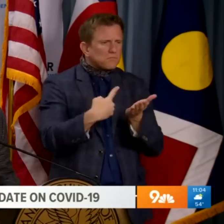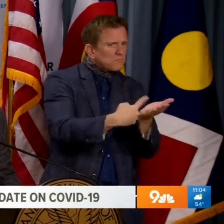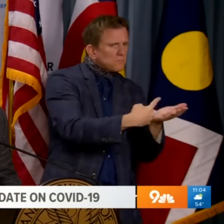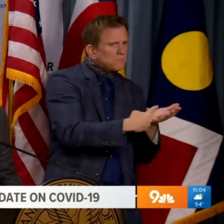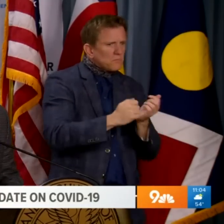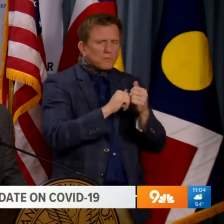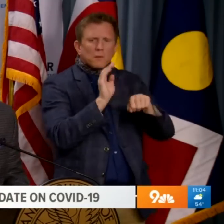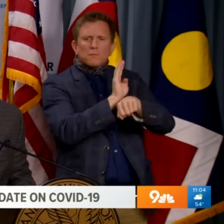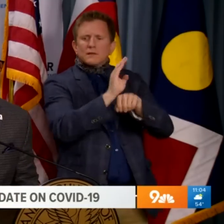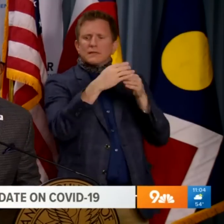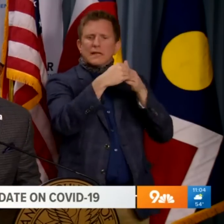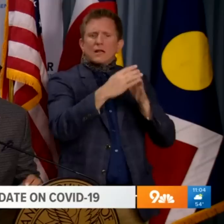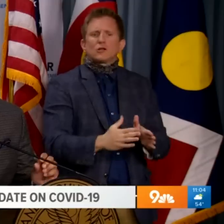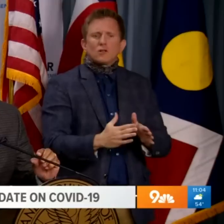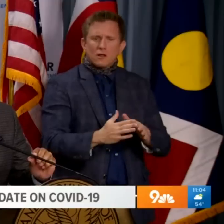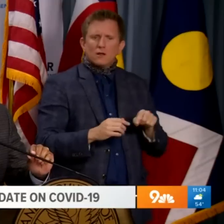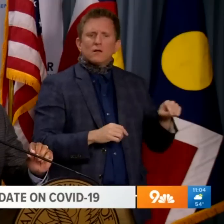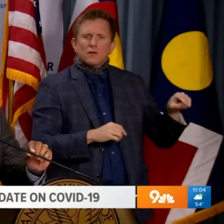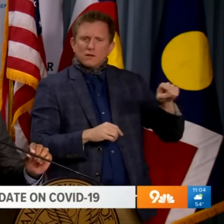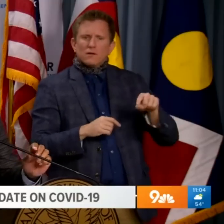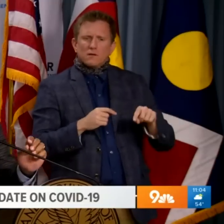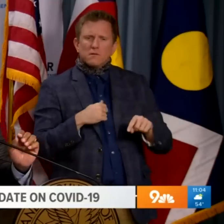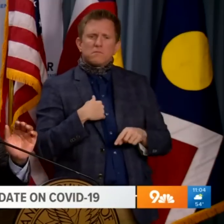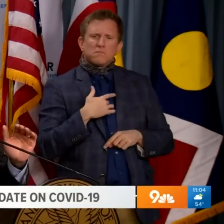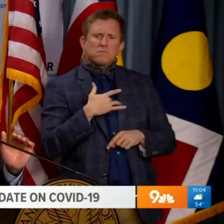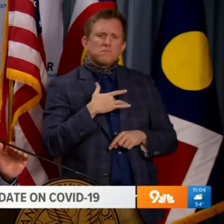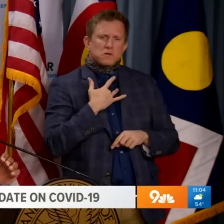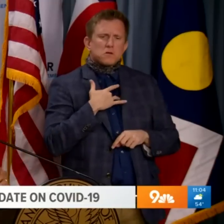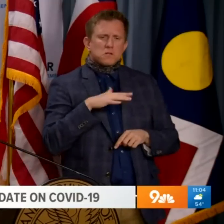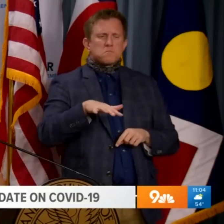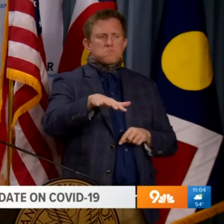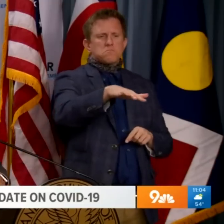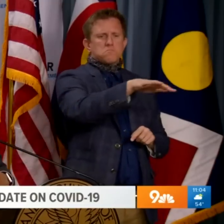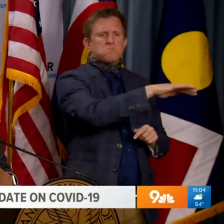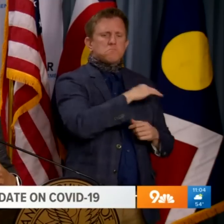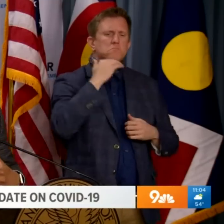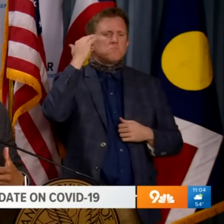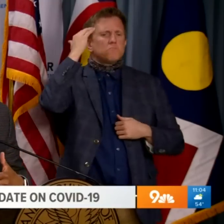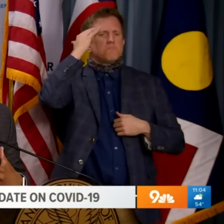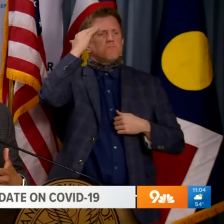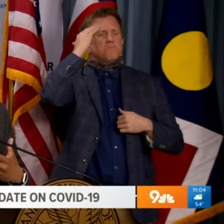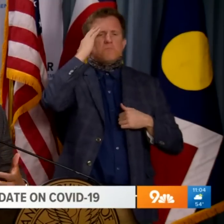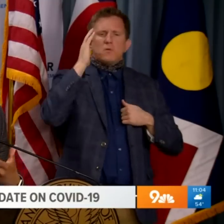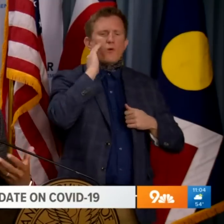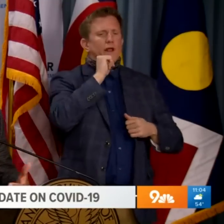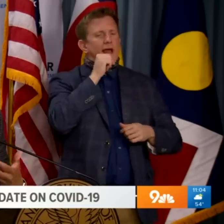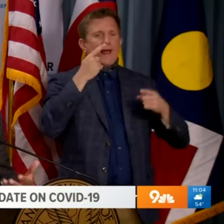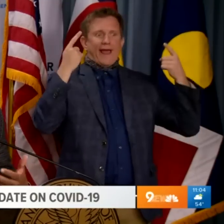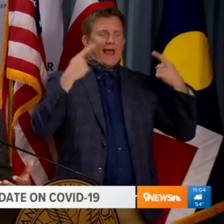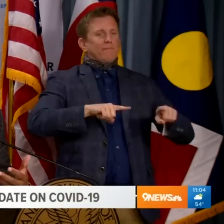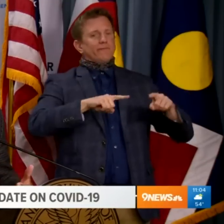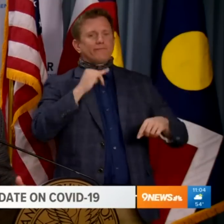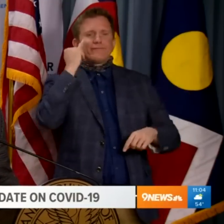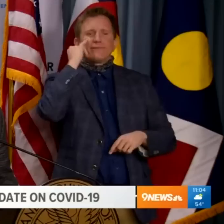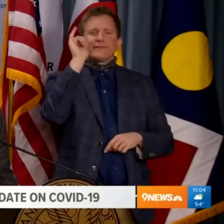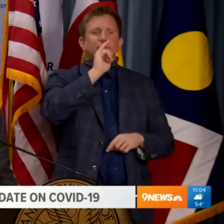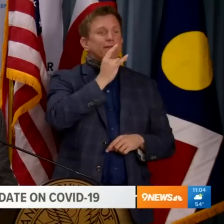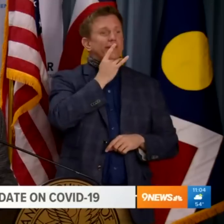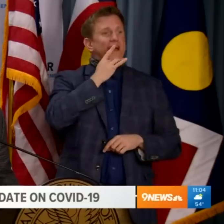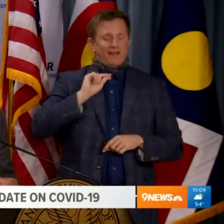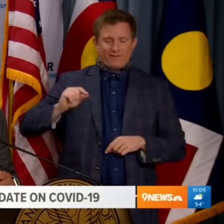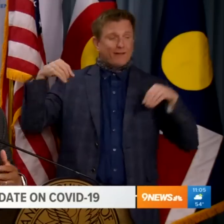we'll have to be nimble enough so that if, God forbid, we see a spike in cases